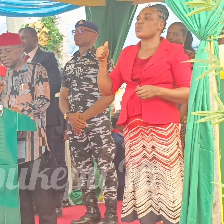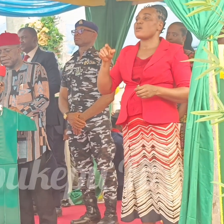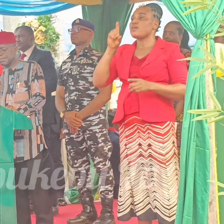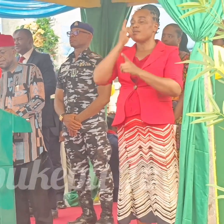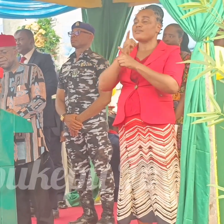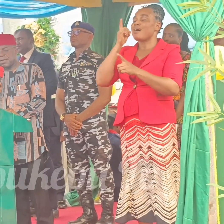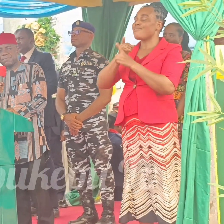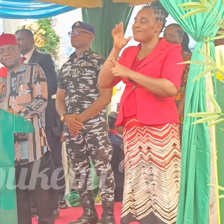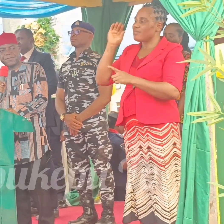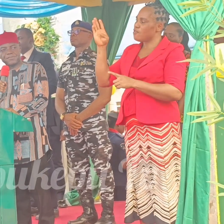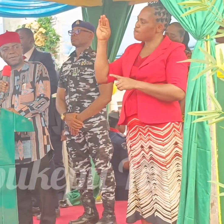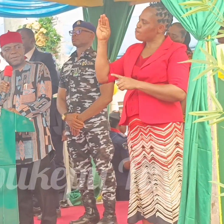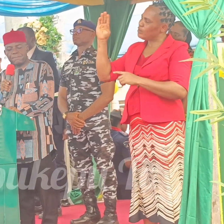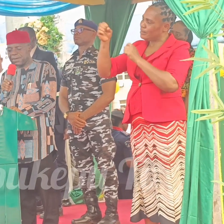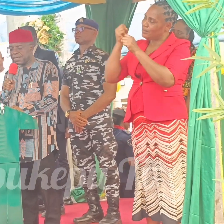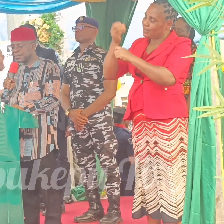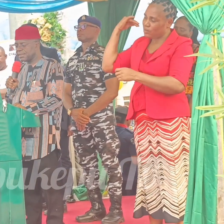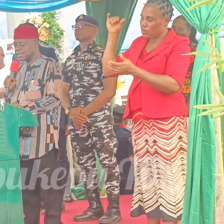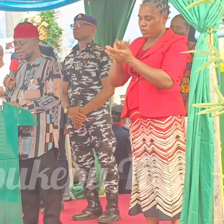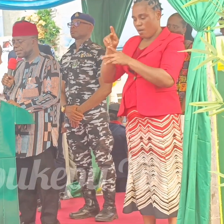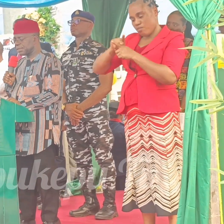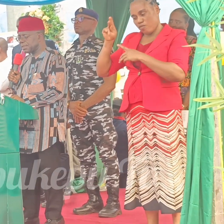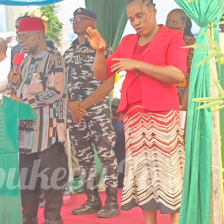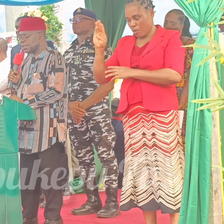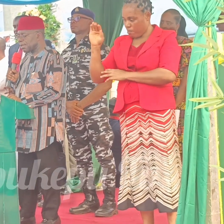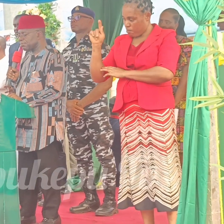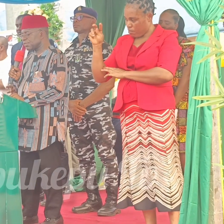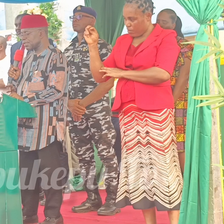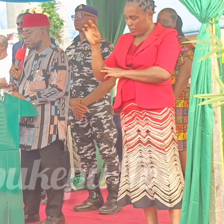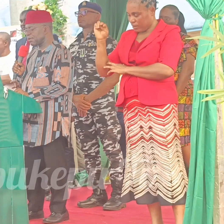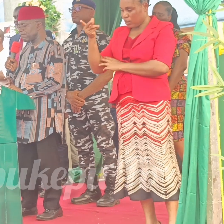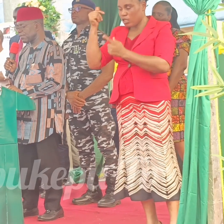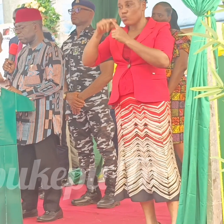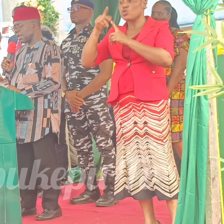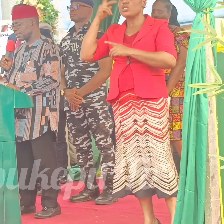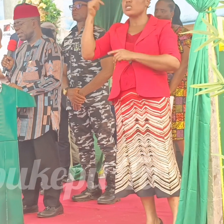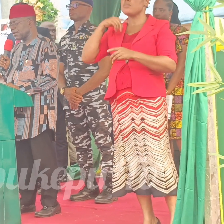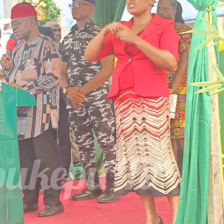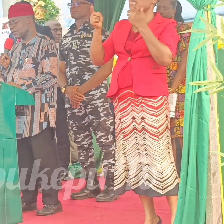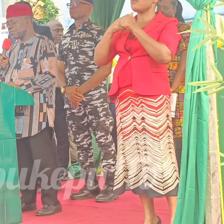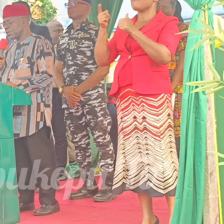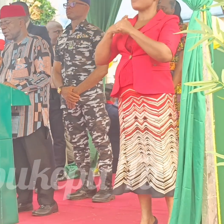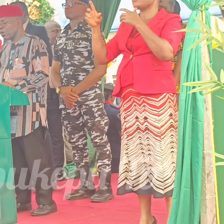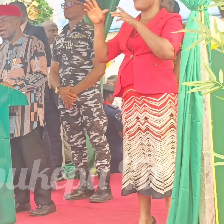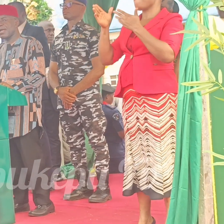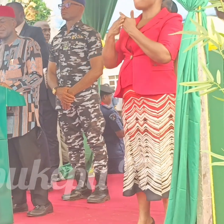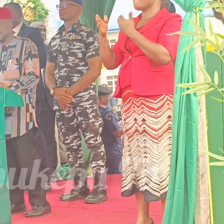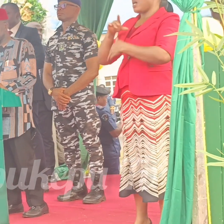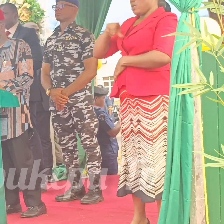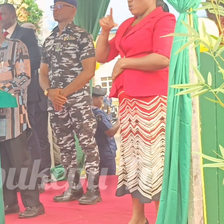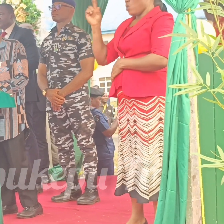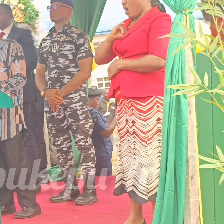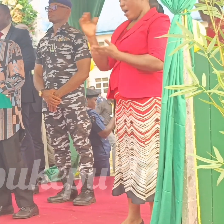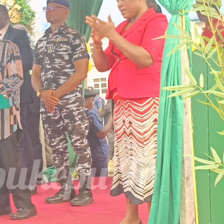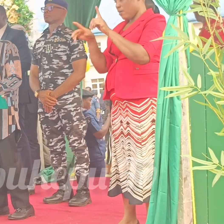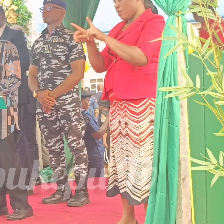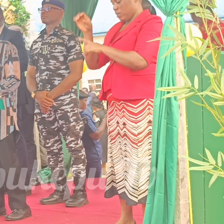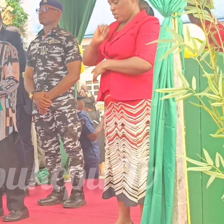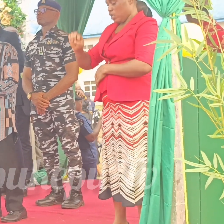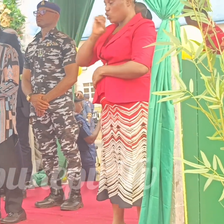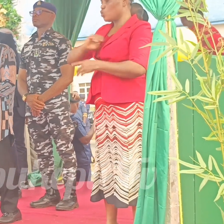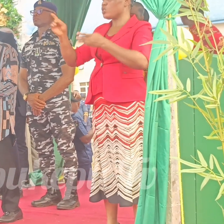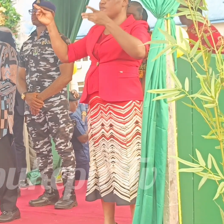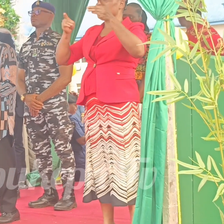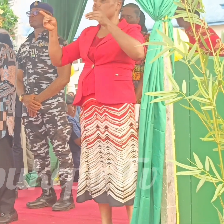14 years ago, that Professor Naji came to see me in First Bank, Lagos, where I served as an executive